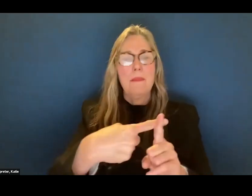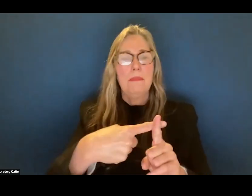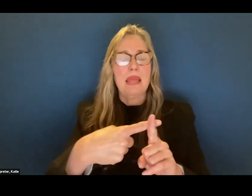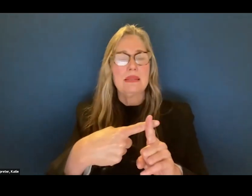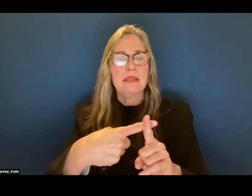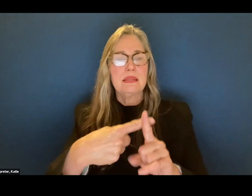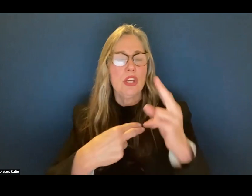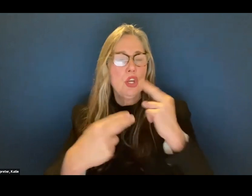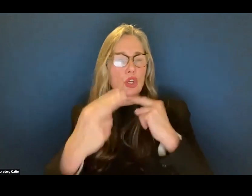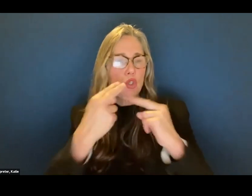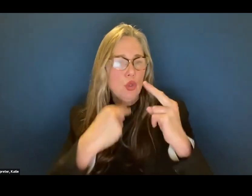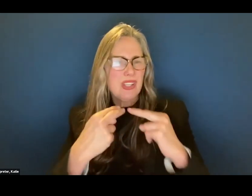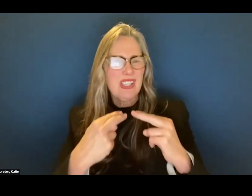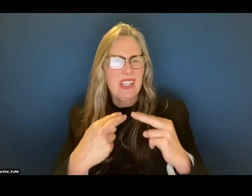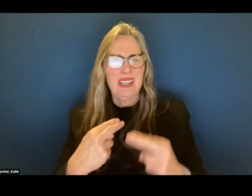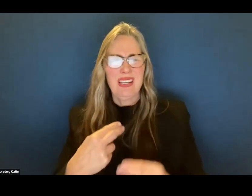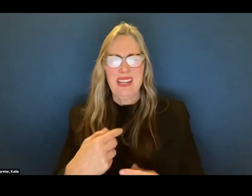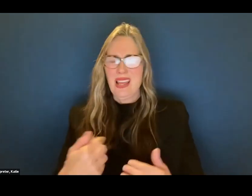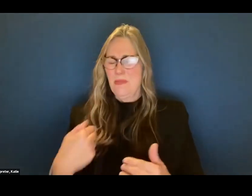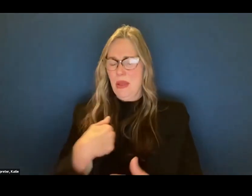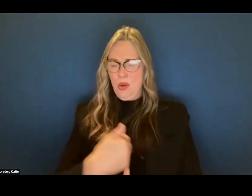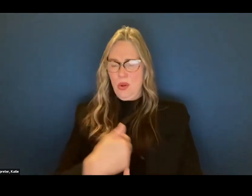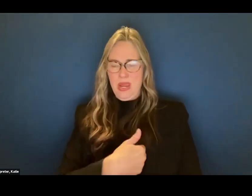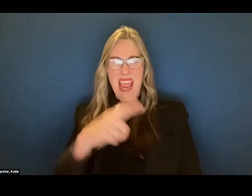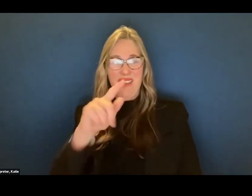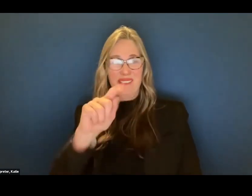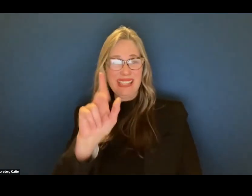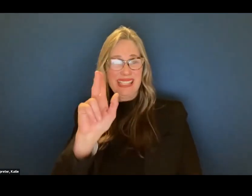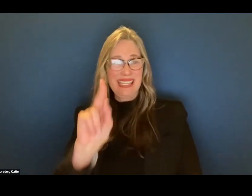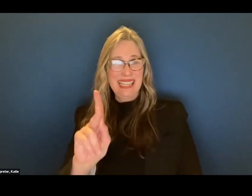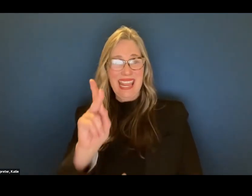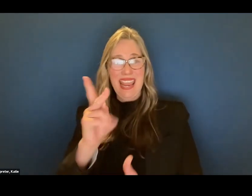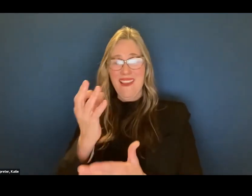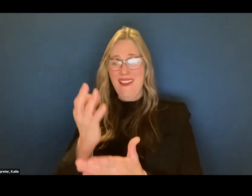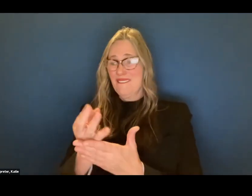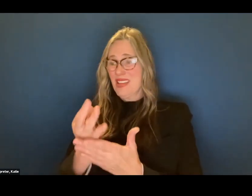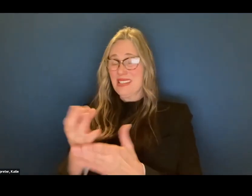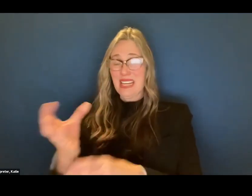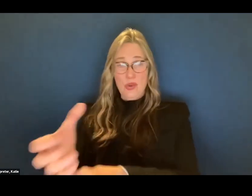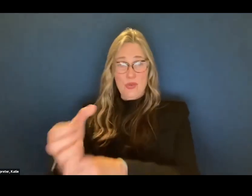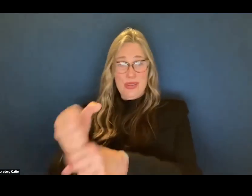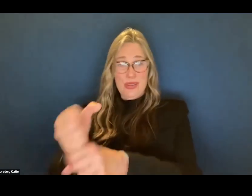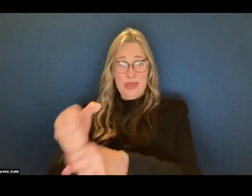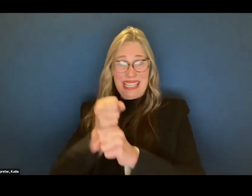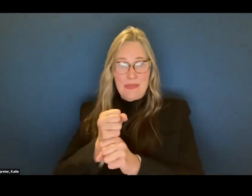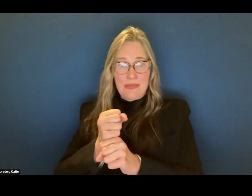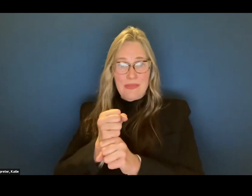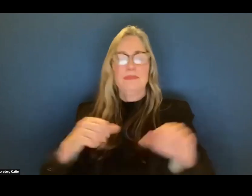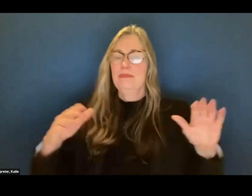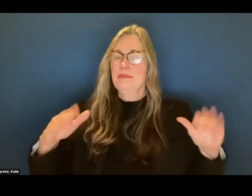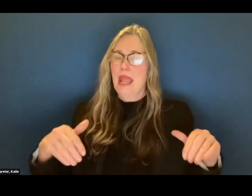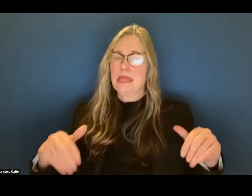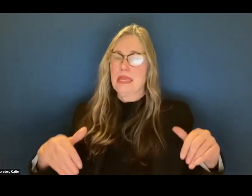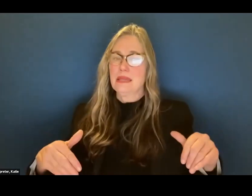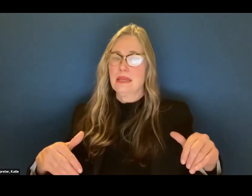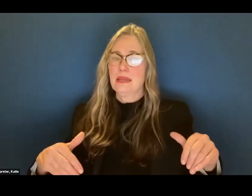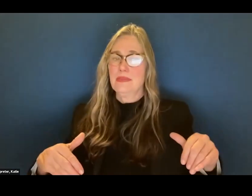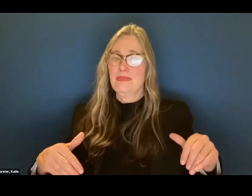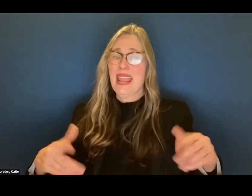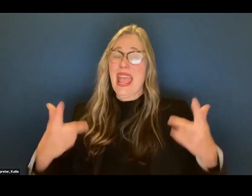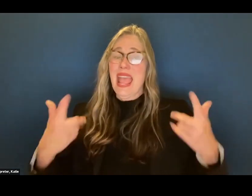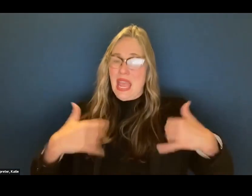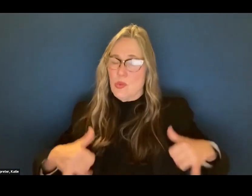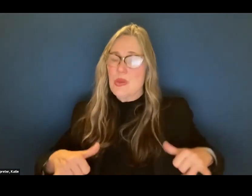But we don't receive the TK program funding. That doesn't come to us, and we are still providing transitional